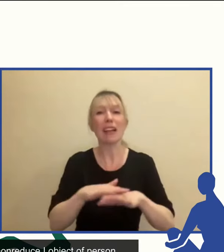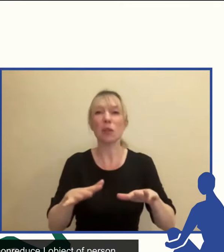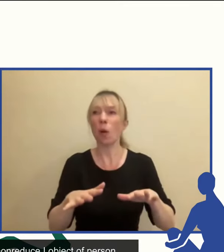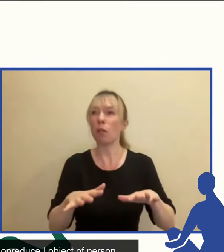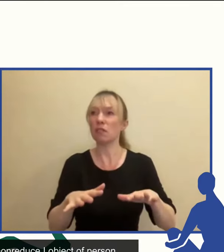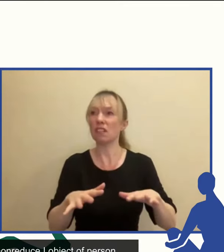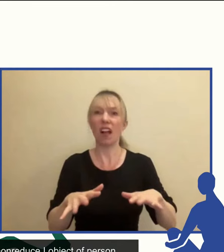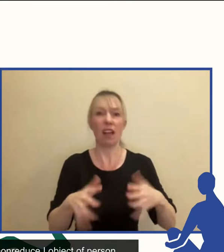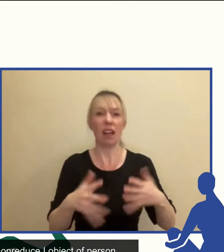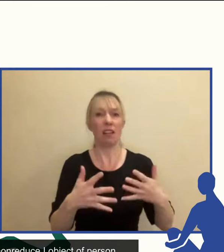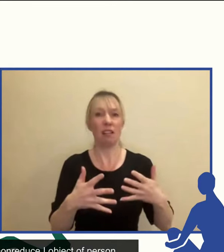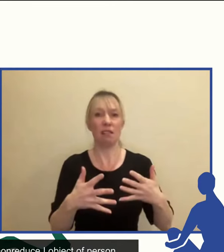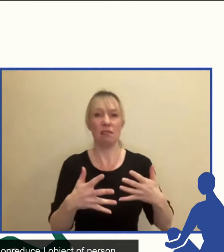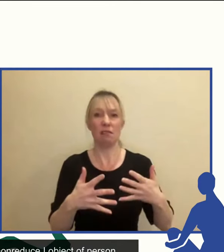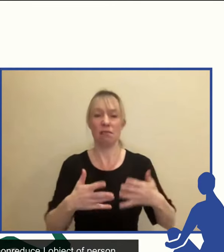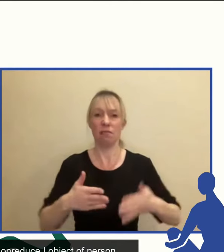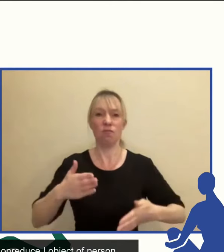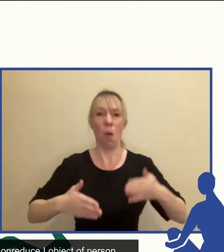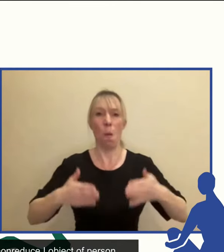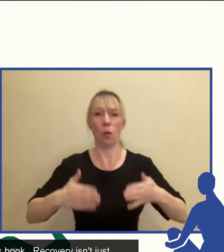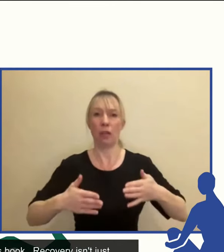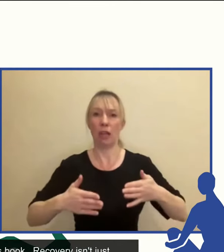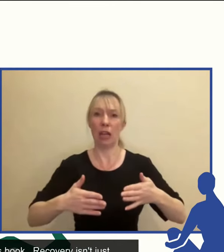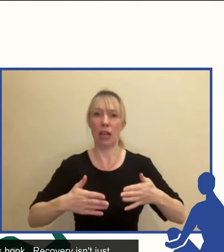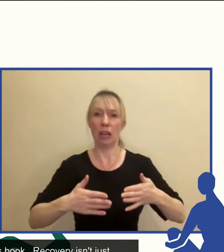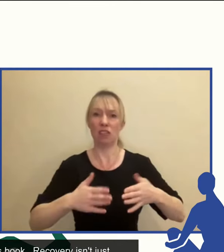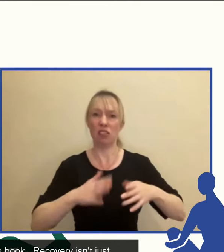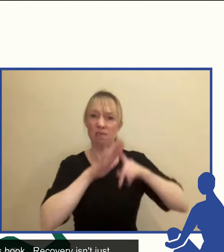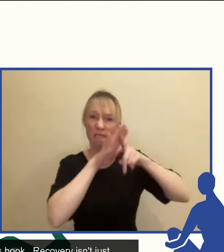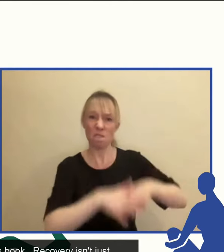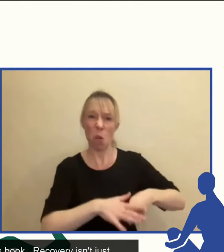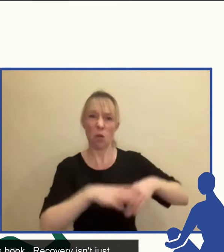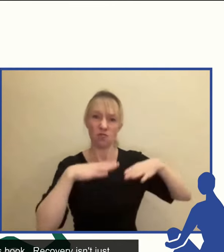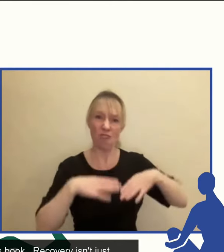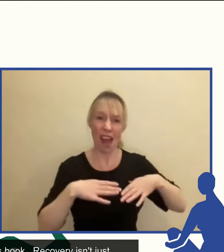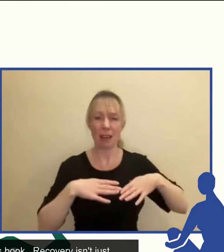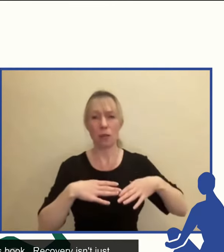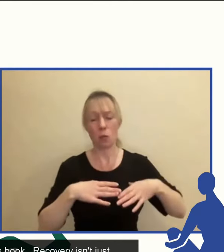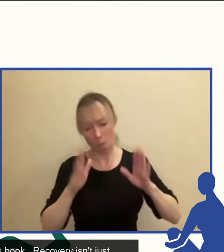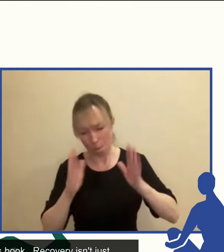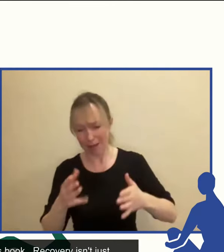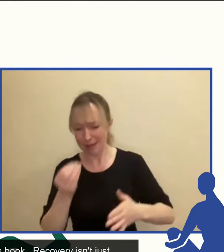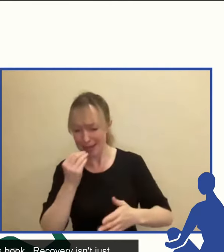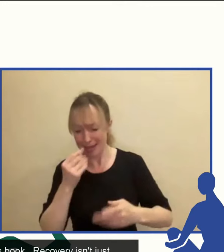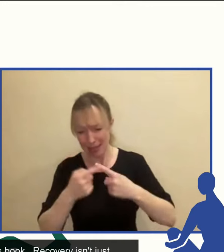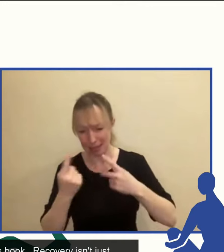mechanical, you know, imposed rest, for example, or a certain diet, or